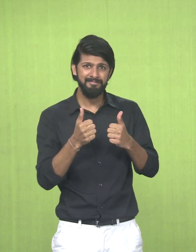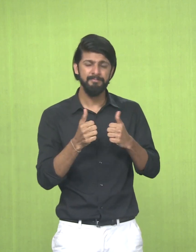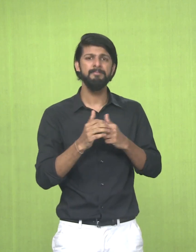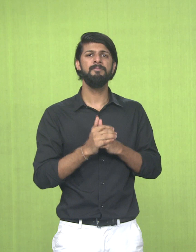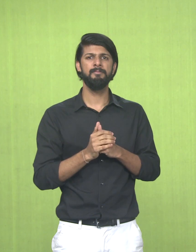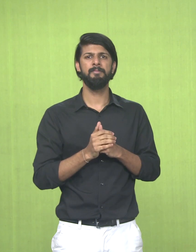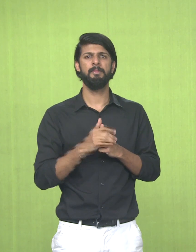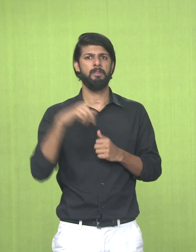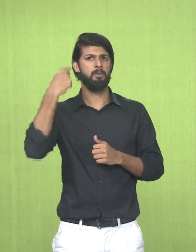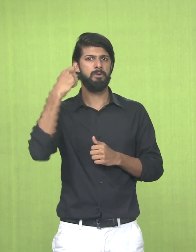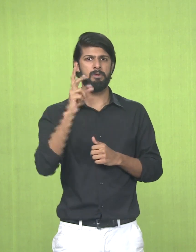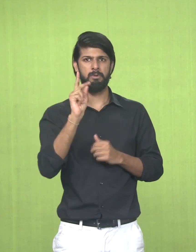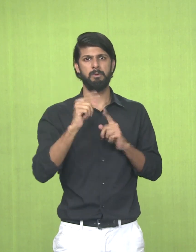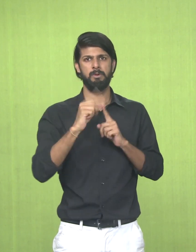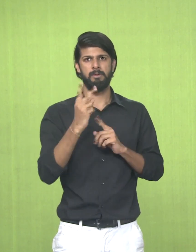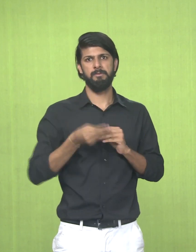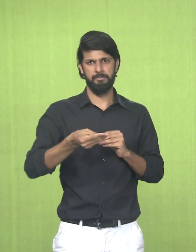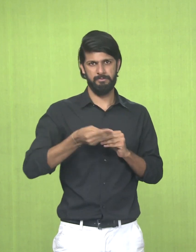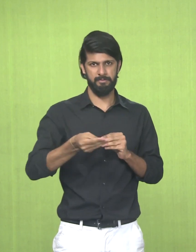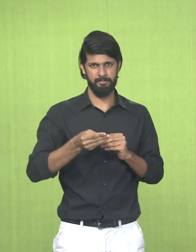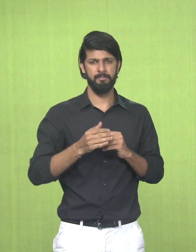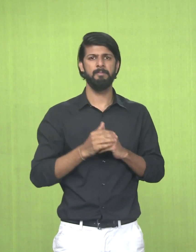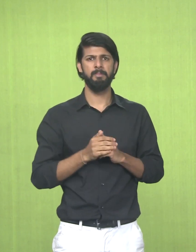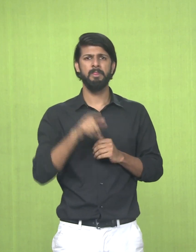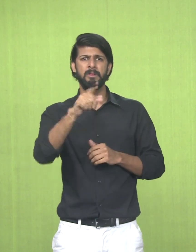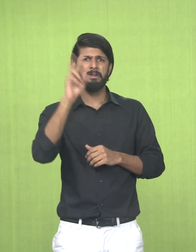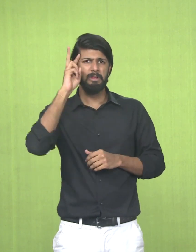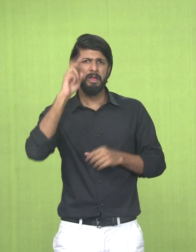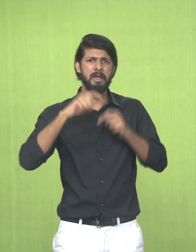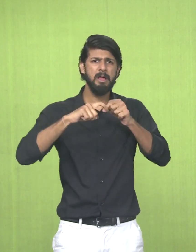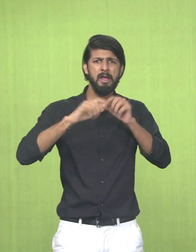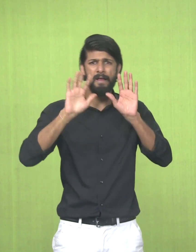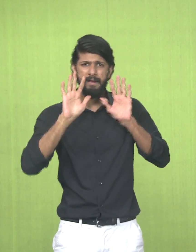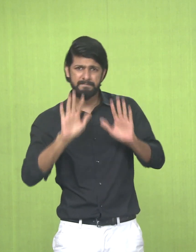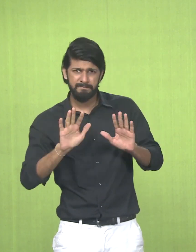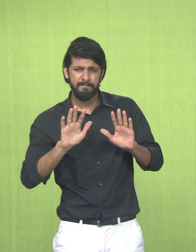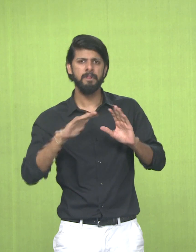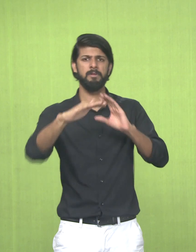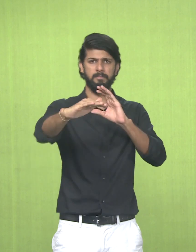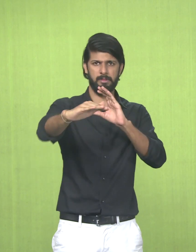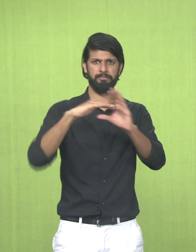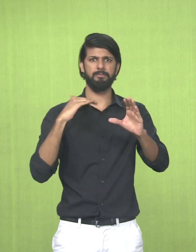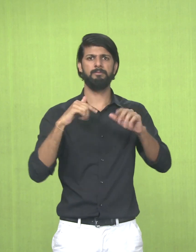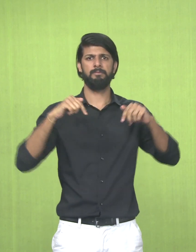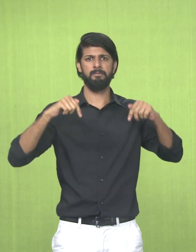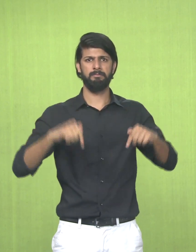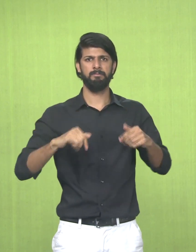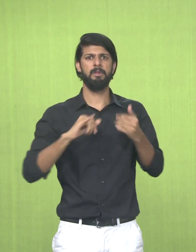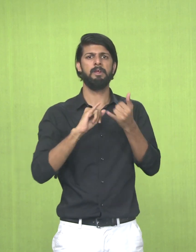and will watch all the following videos of this lesson. If you have any queries, you can email us